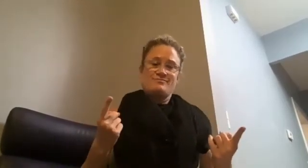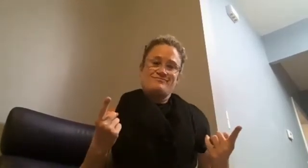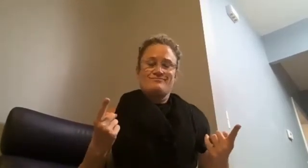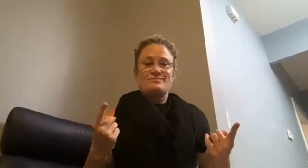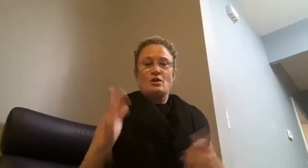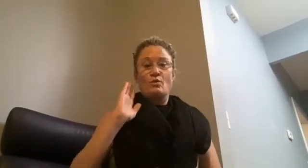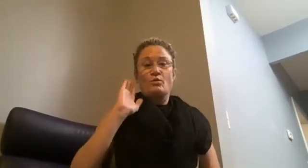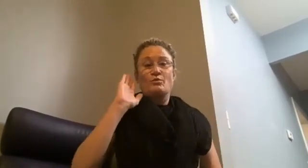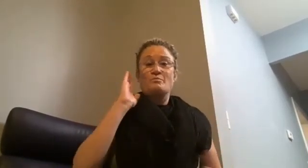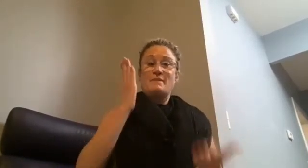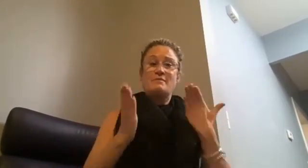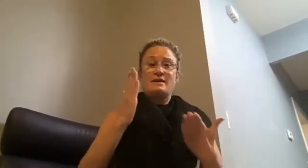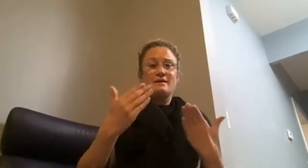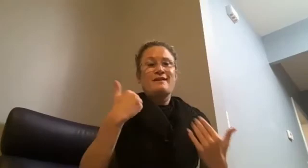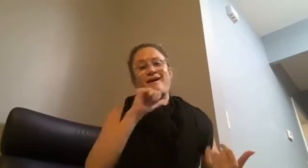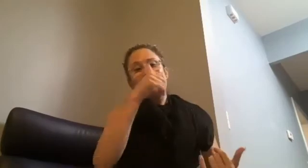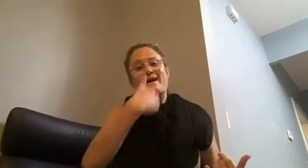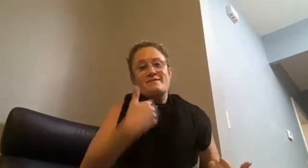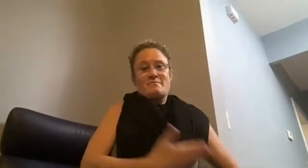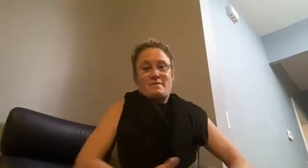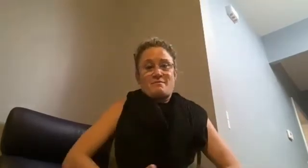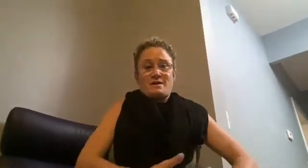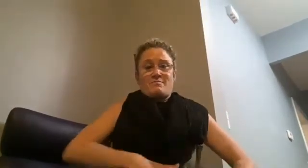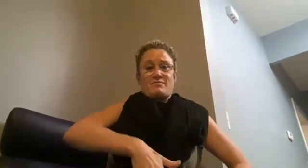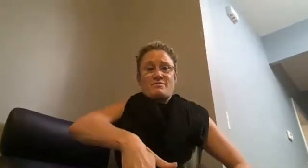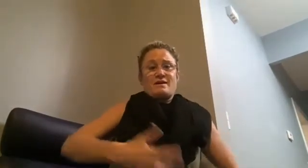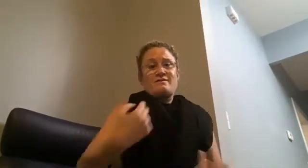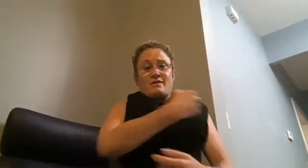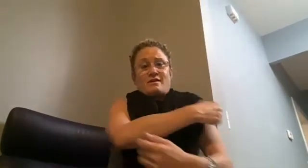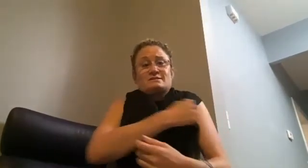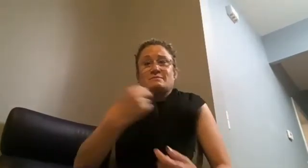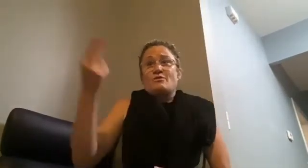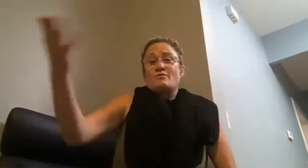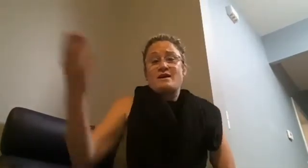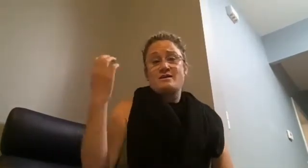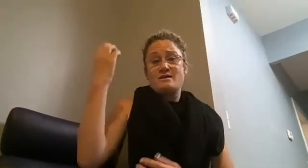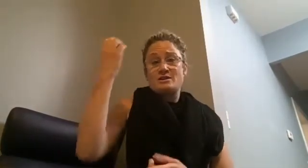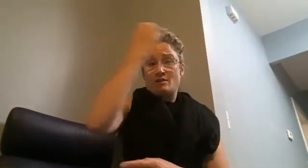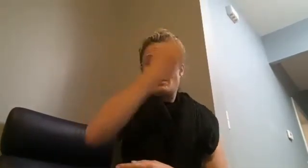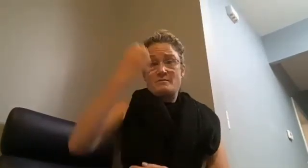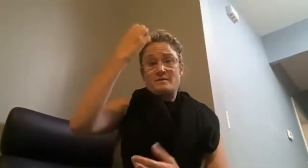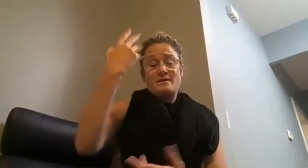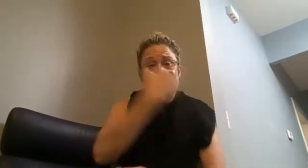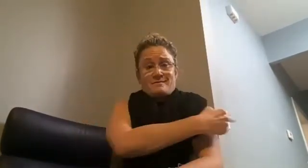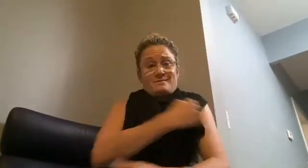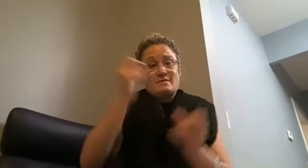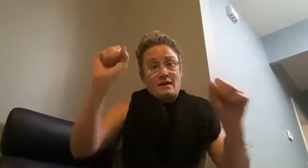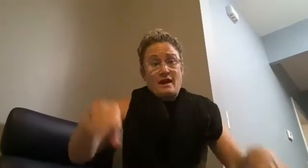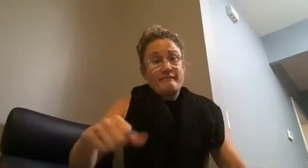miscarriage in the hospital when you're there, which is totally fine because you're going to a place where there's hospitals and people miscarry all